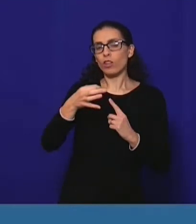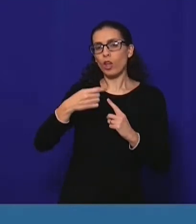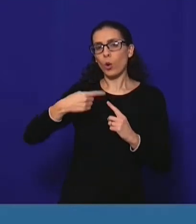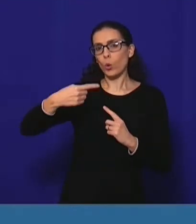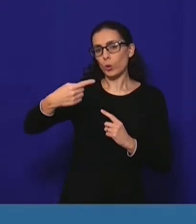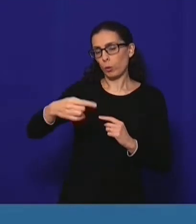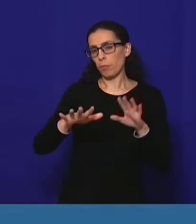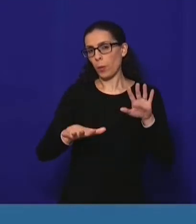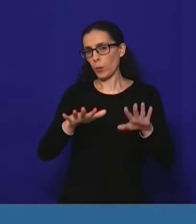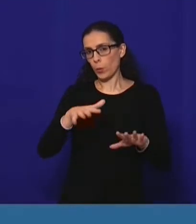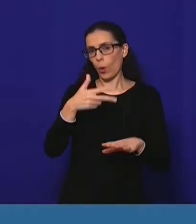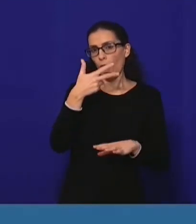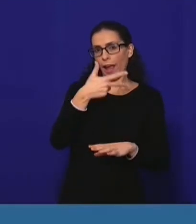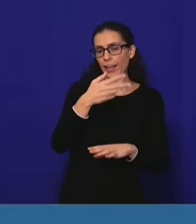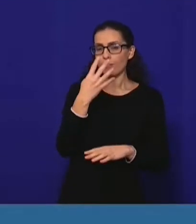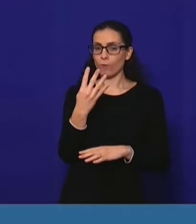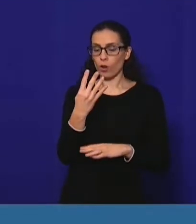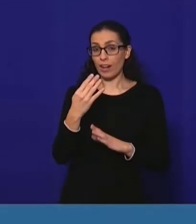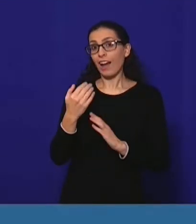issa nżilna taħt il-100.